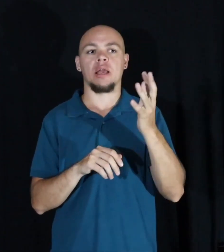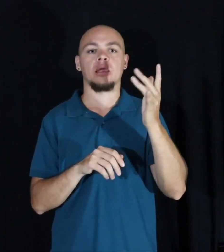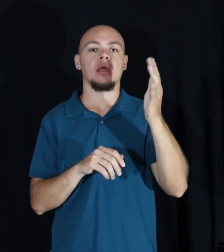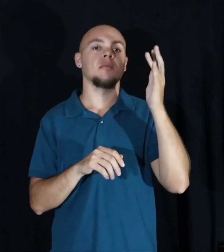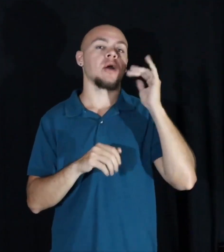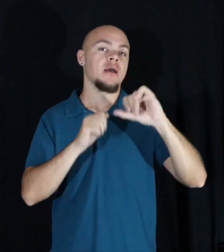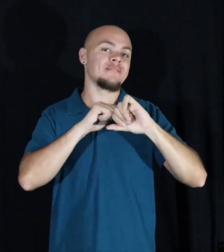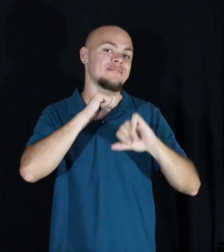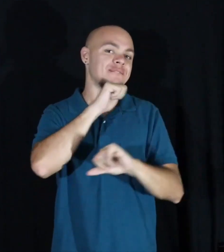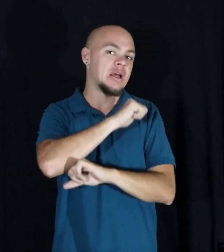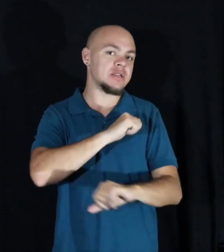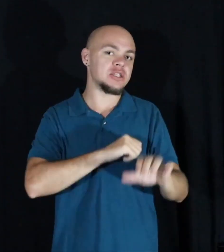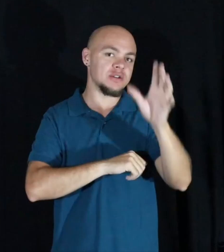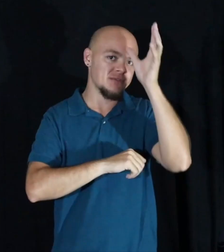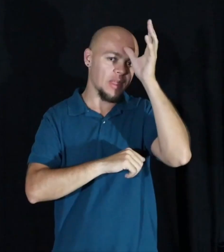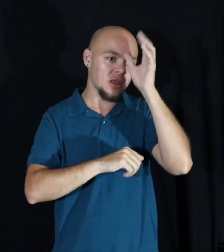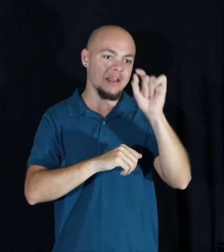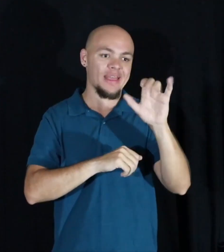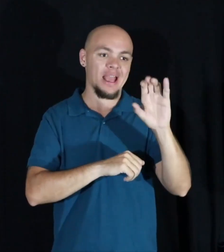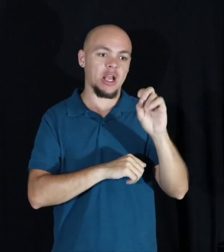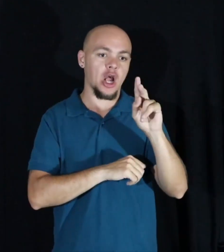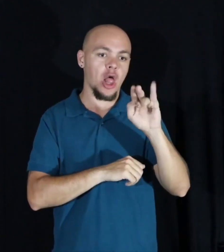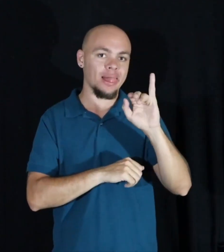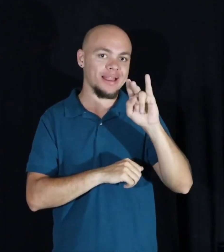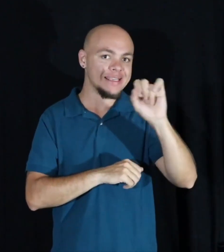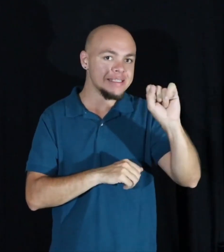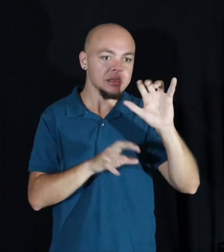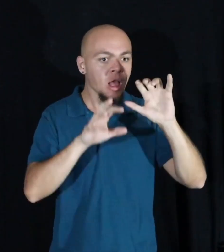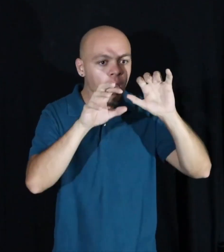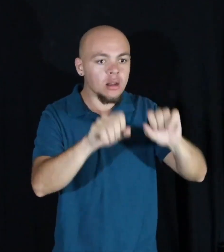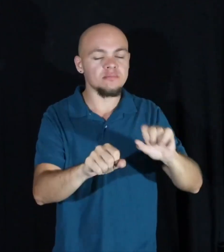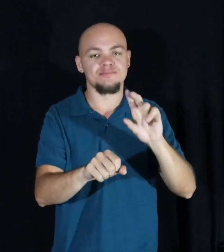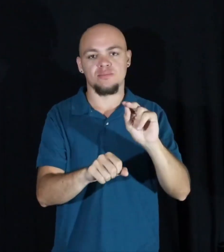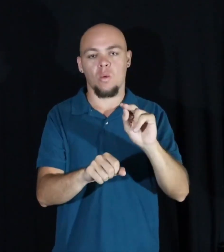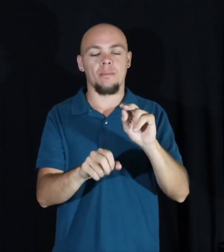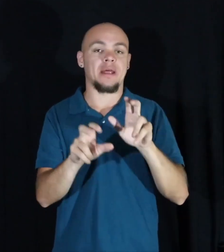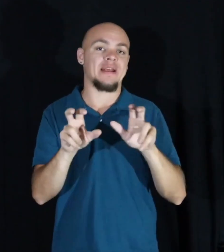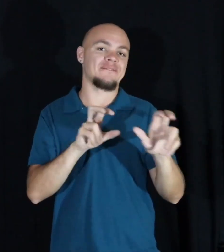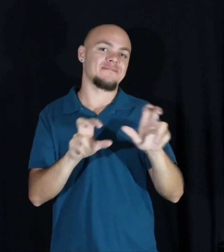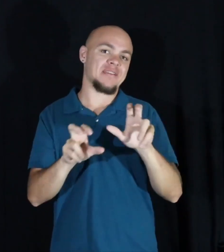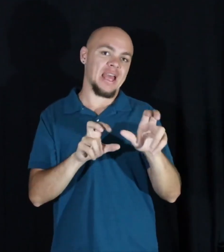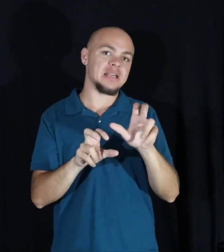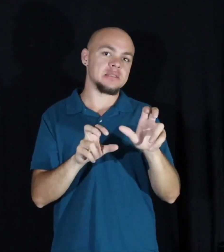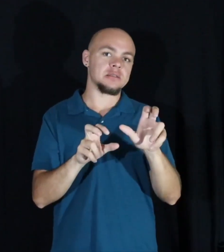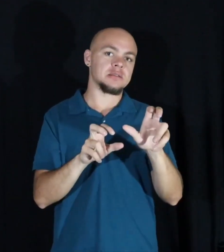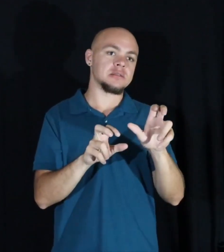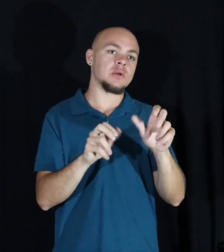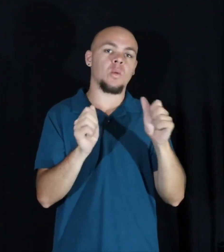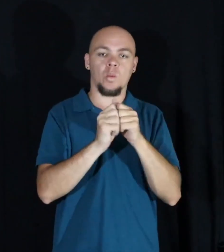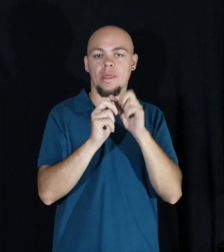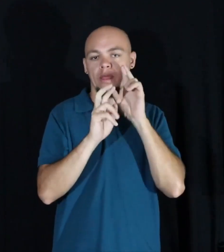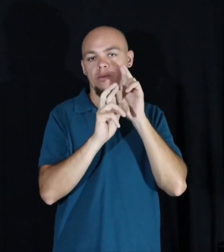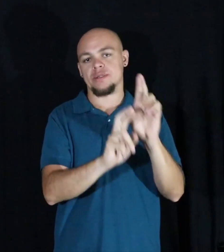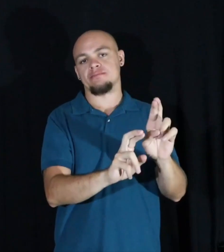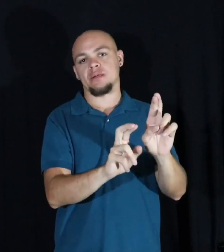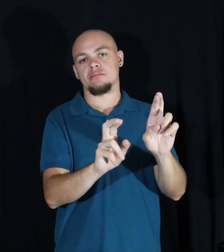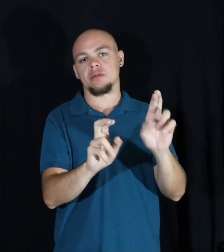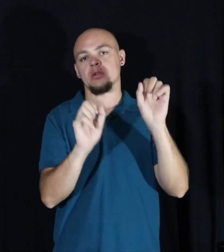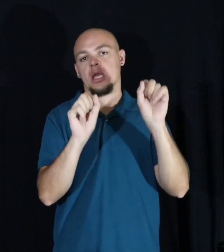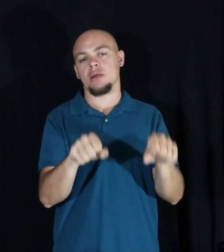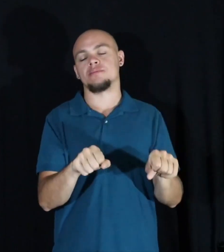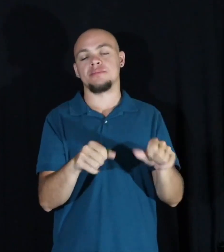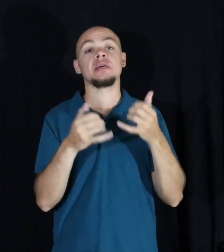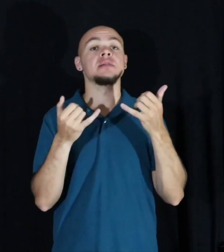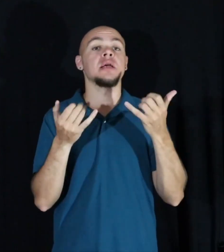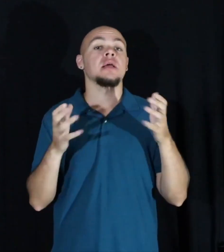and like how it was colonized and all that kind of stuff. But you can still invest with respect. So what I urge you all today